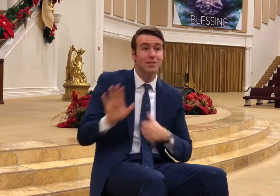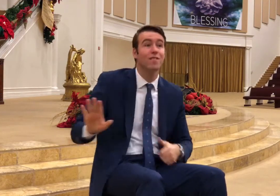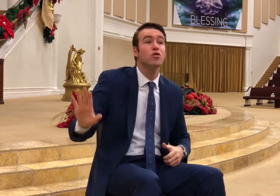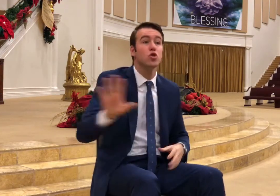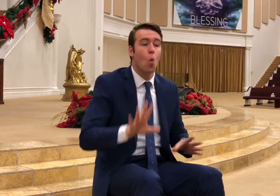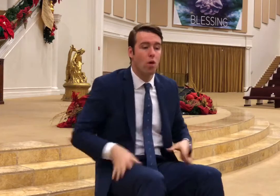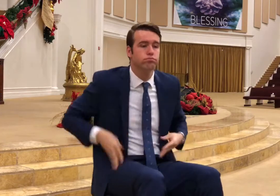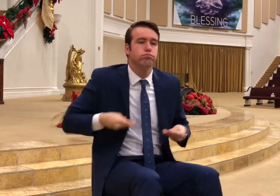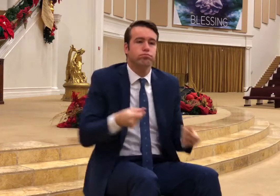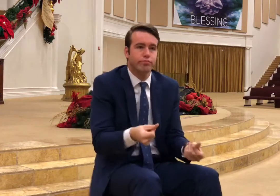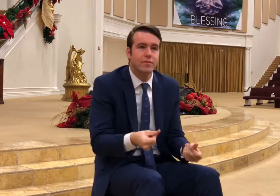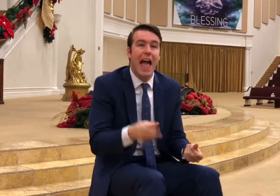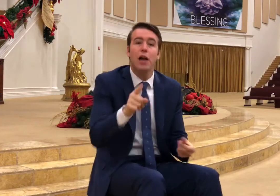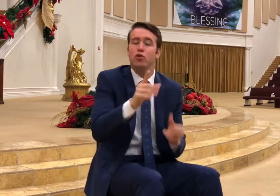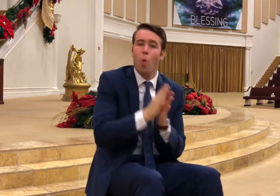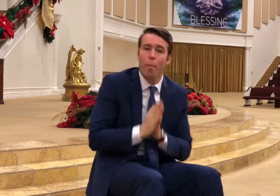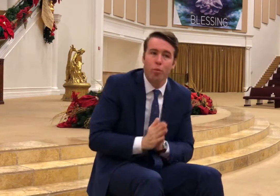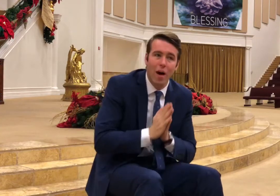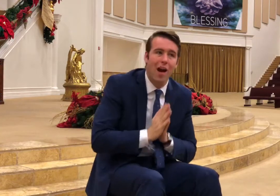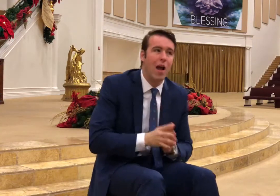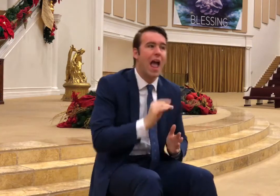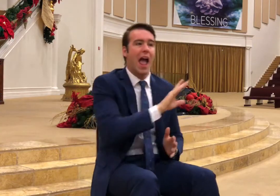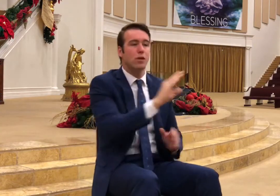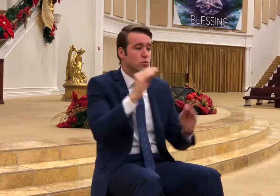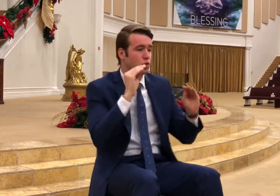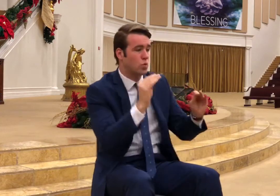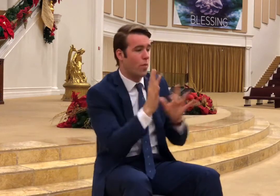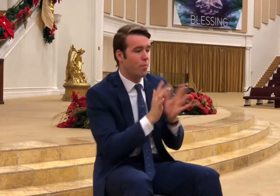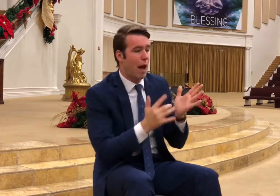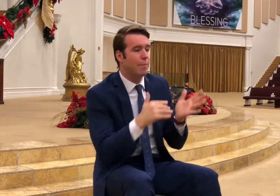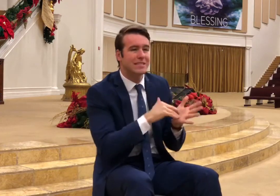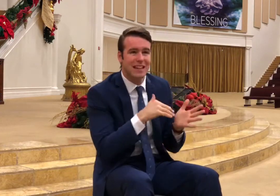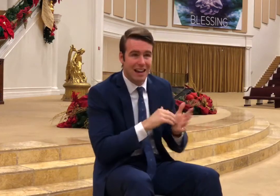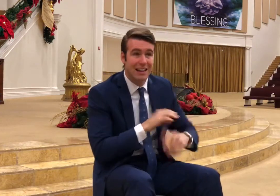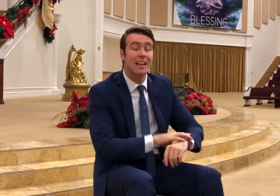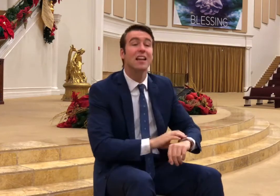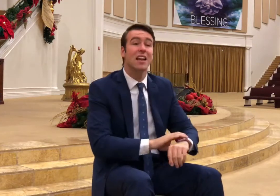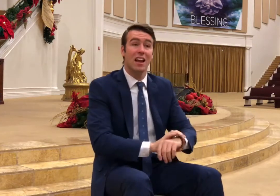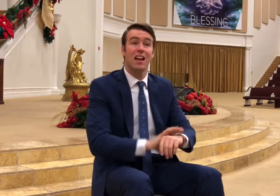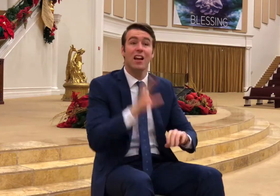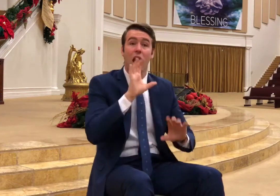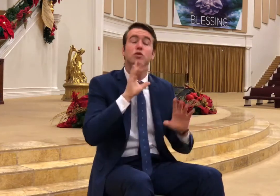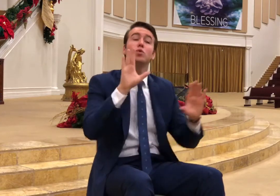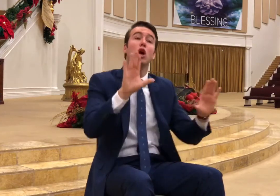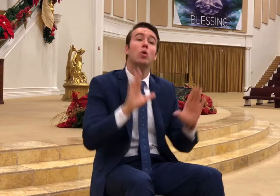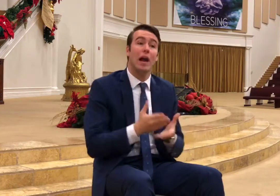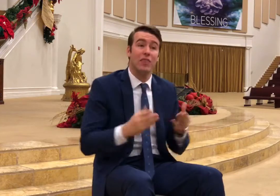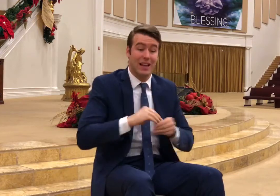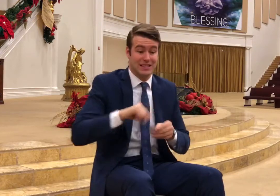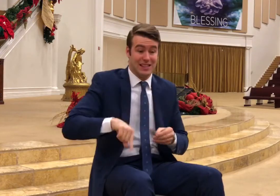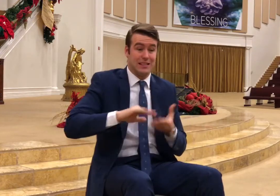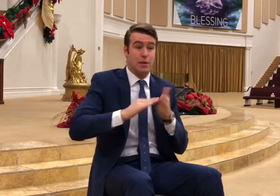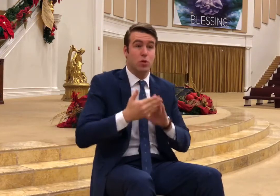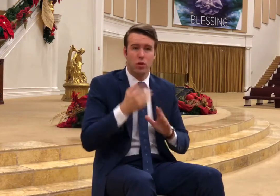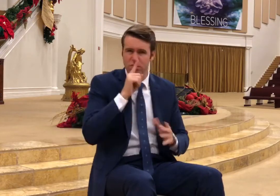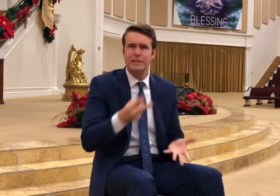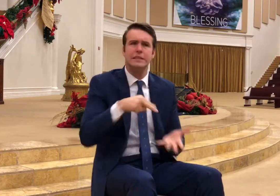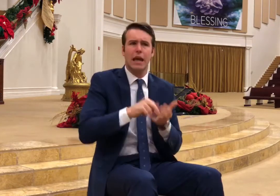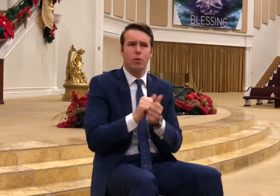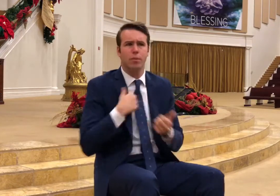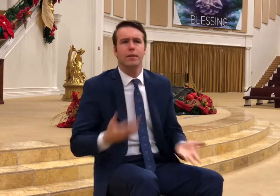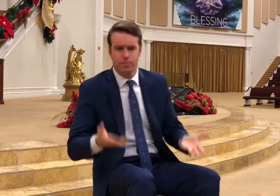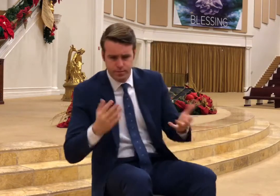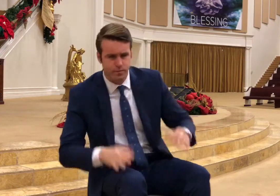you gave and you prayed and you taught a Bible study. God's doing some great things in our community of faith. Would you stand with me?